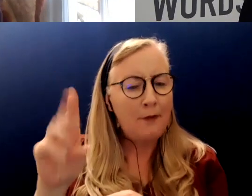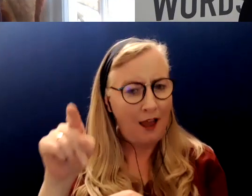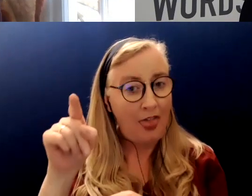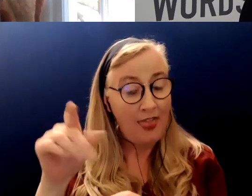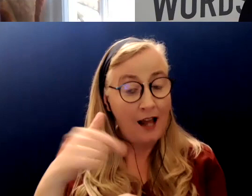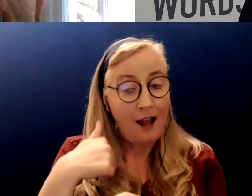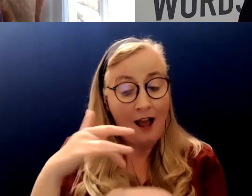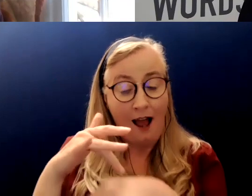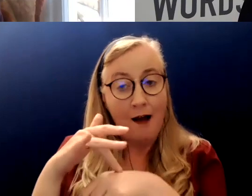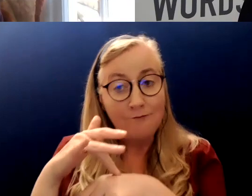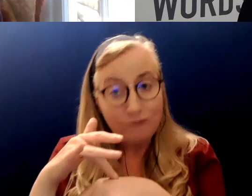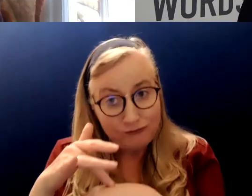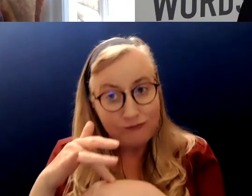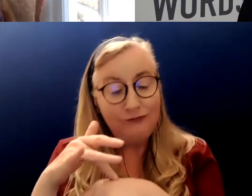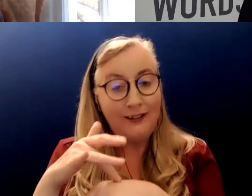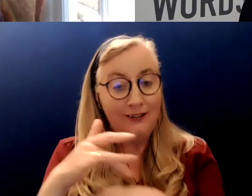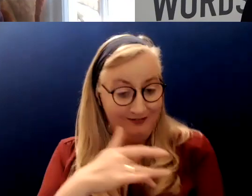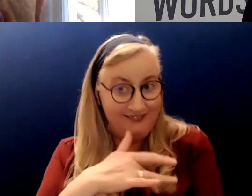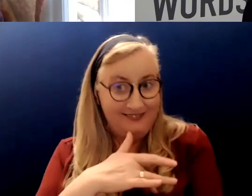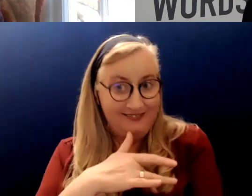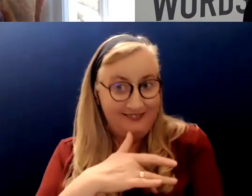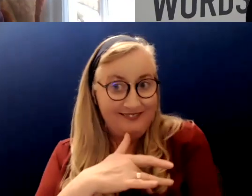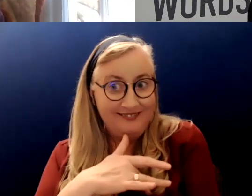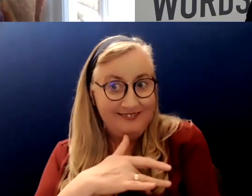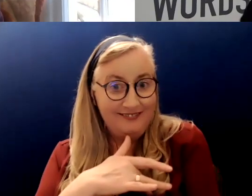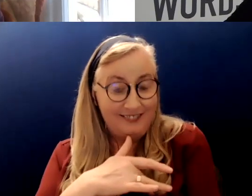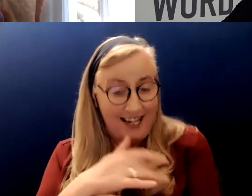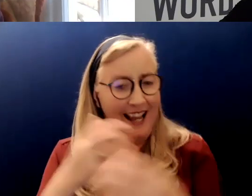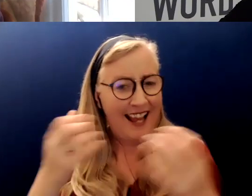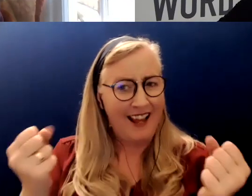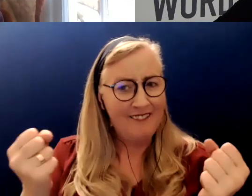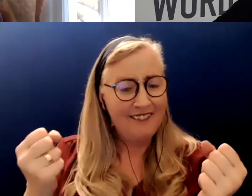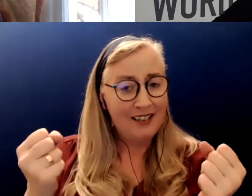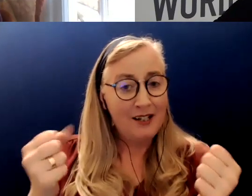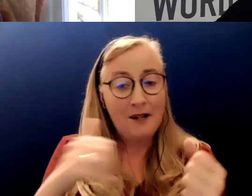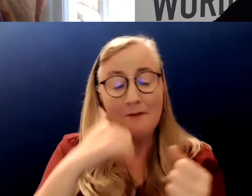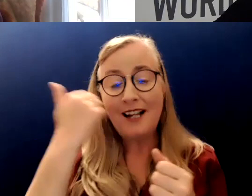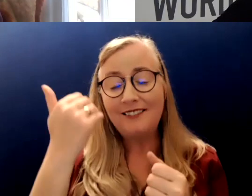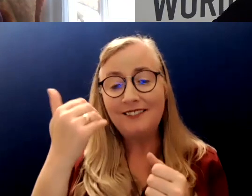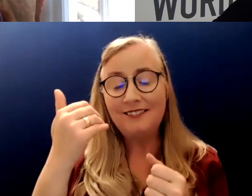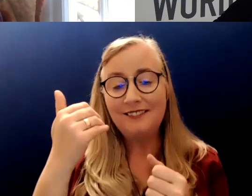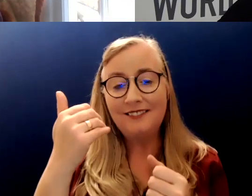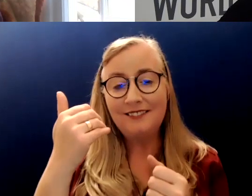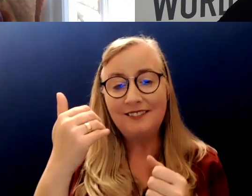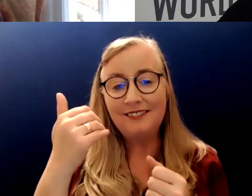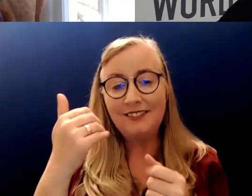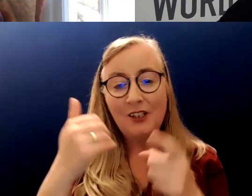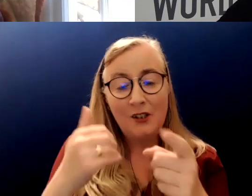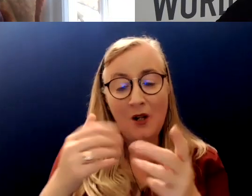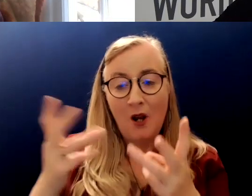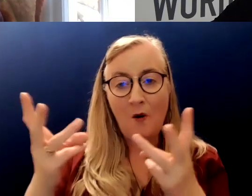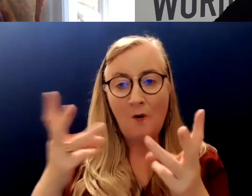touched something deep in me, because I really believe it's working with